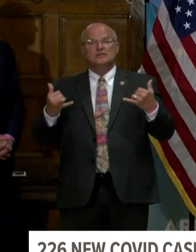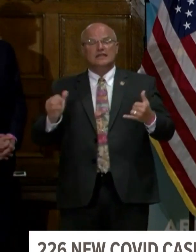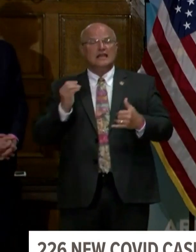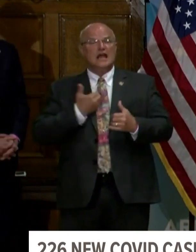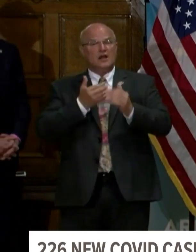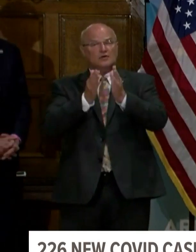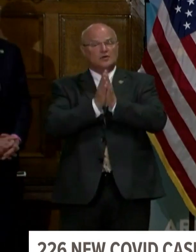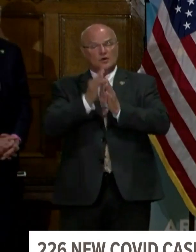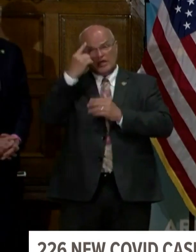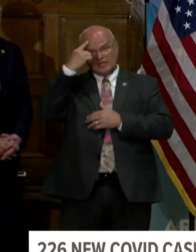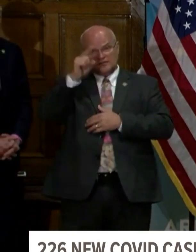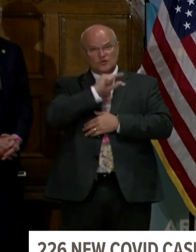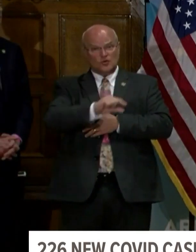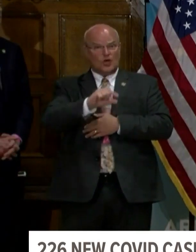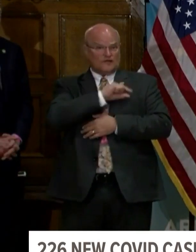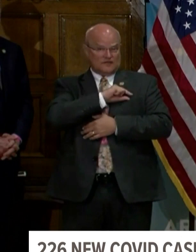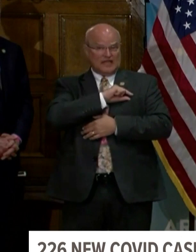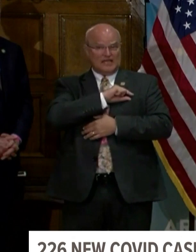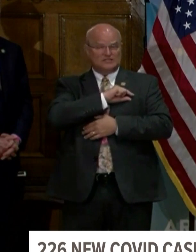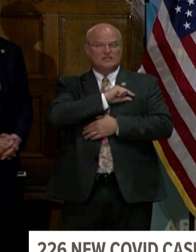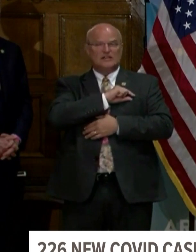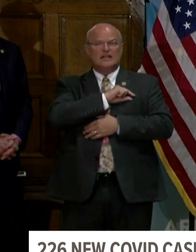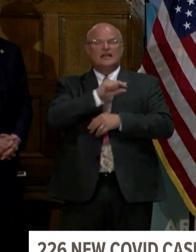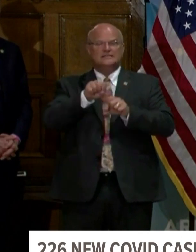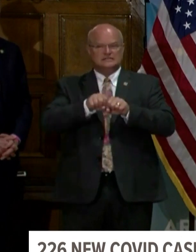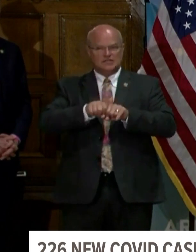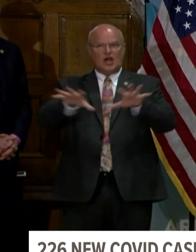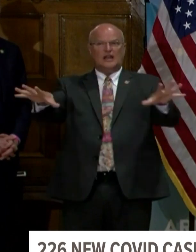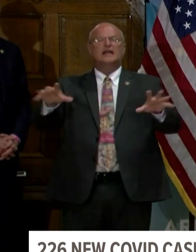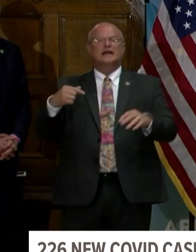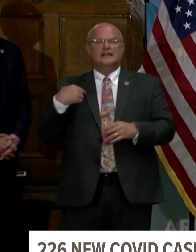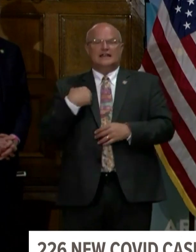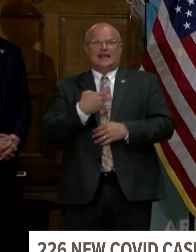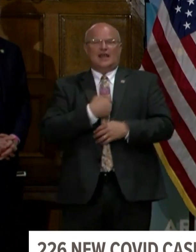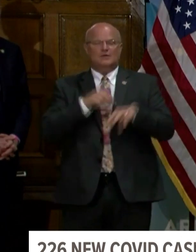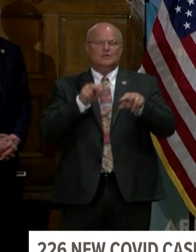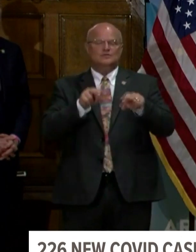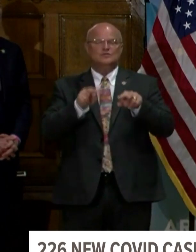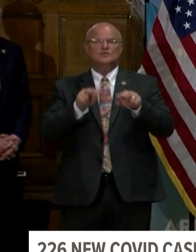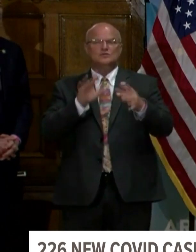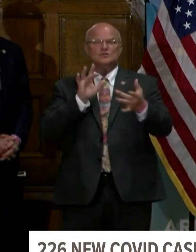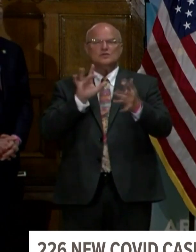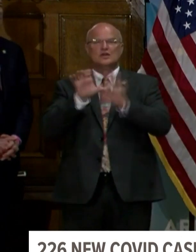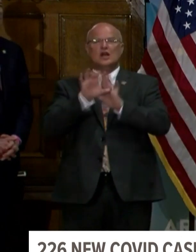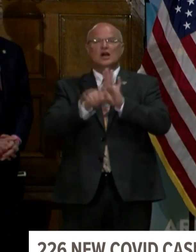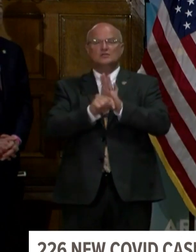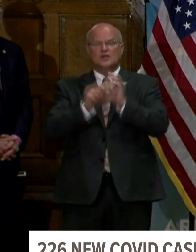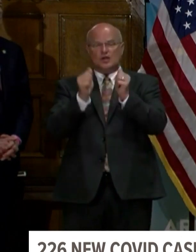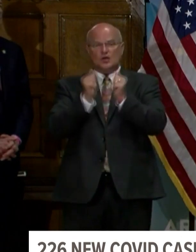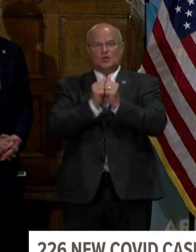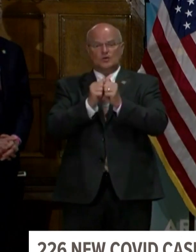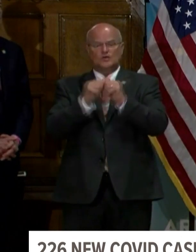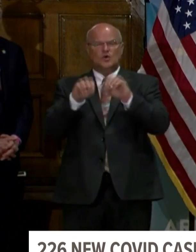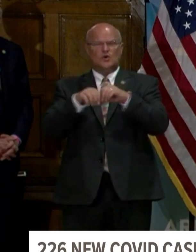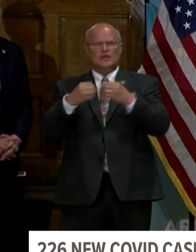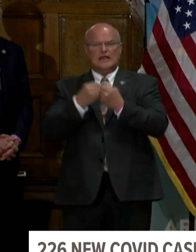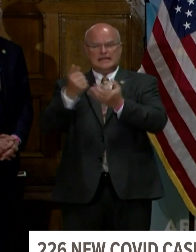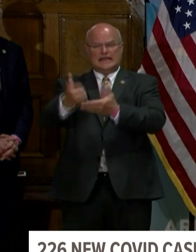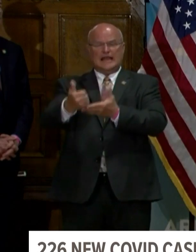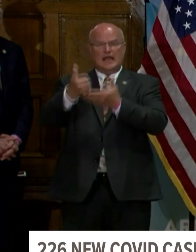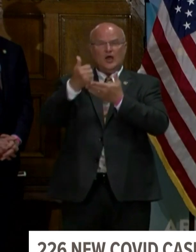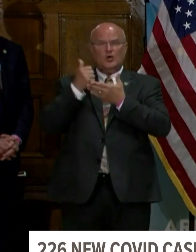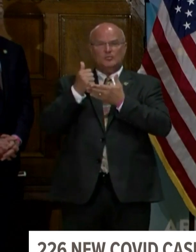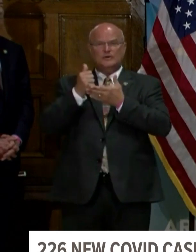our request for qualifications has gone out, and we are looking to contract with an organization to help